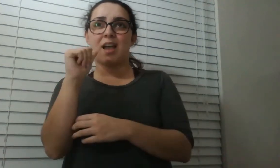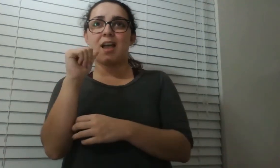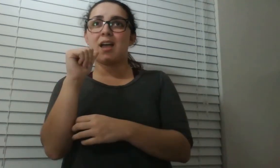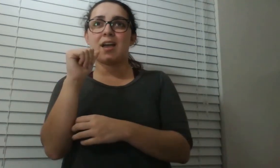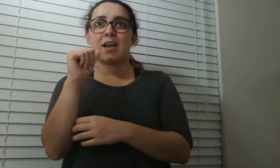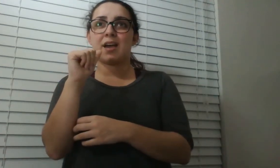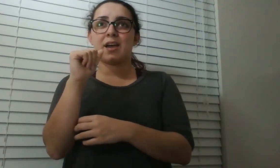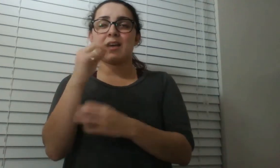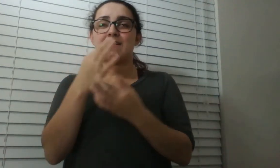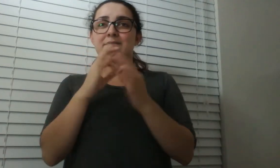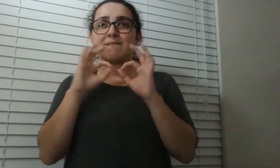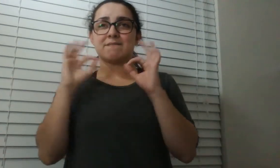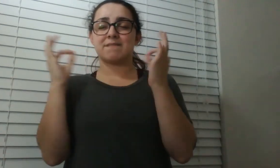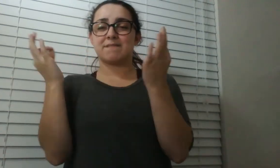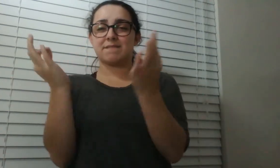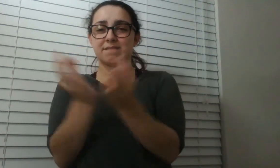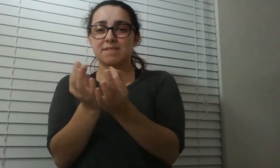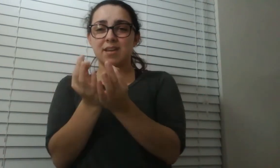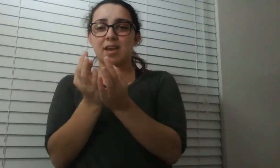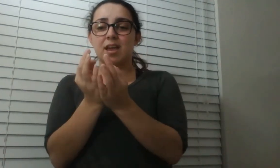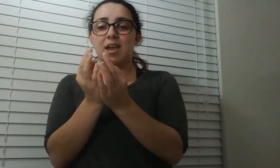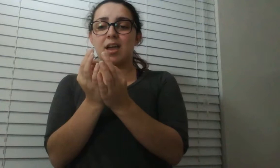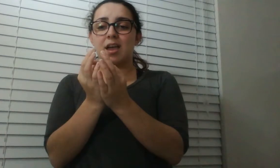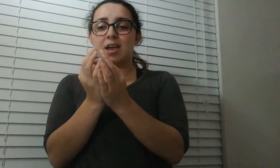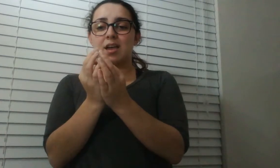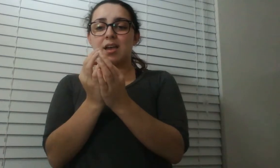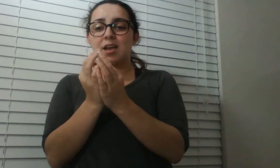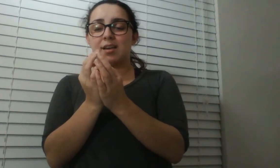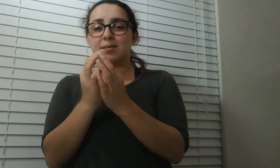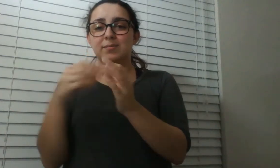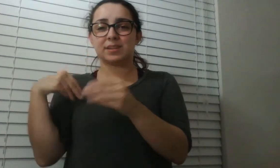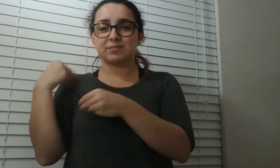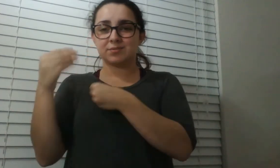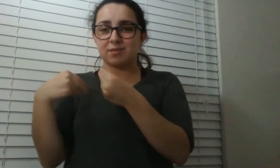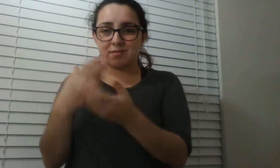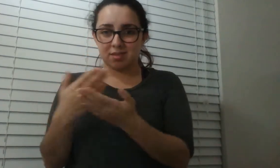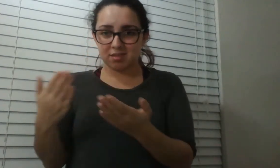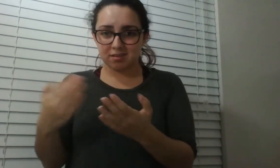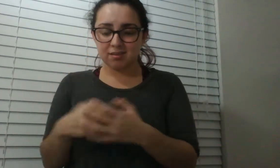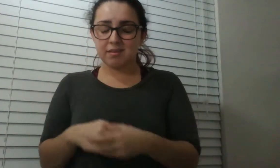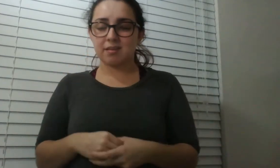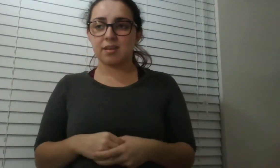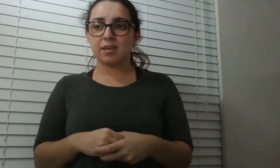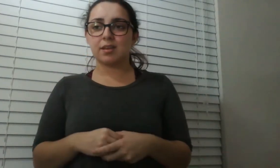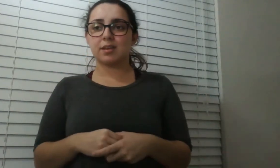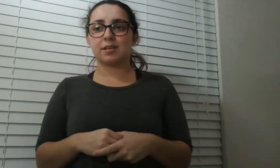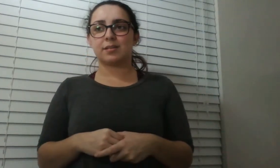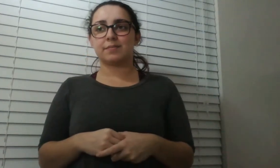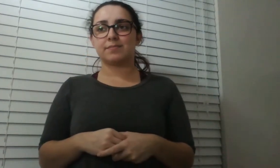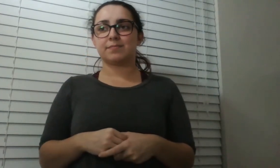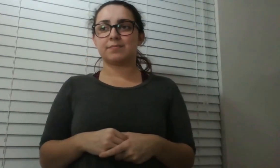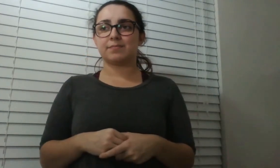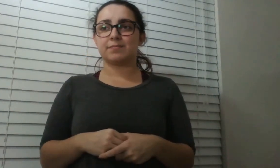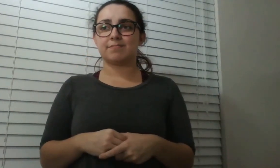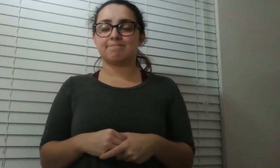Finn met up with Rick as he was just getting back from the print shop with his bag of egg pieces. I closed this up at the store. I didn't really